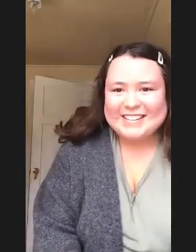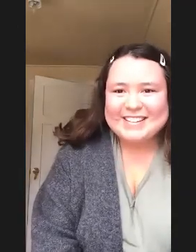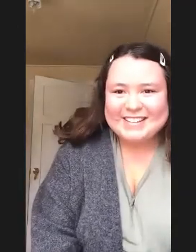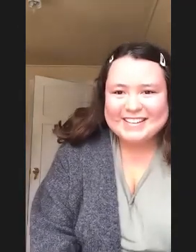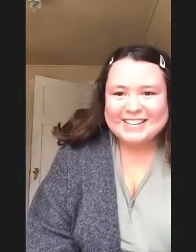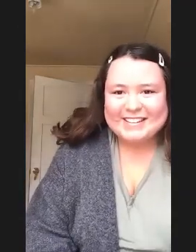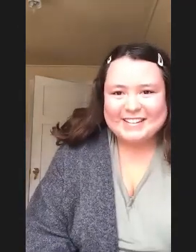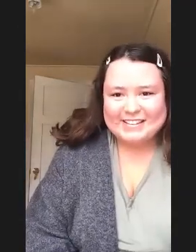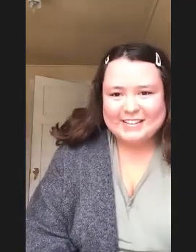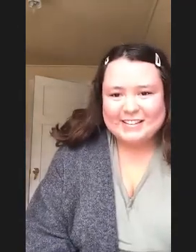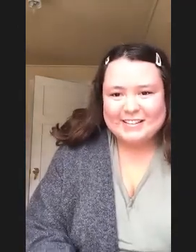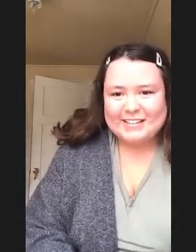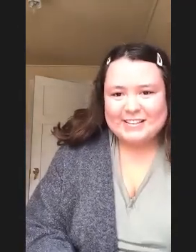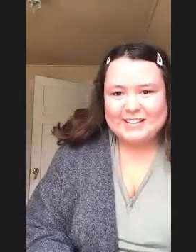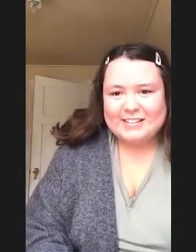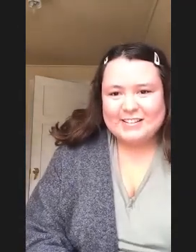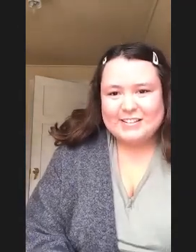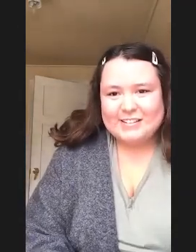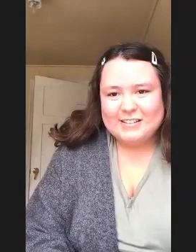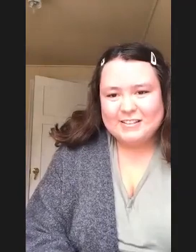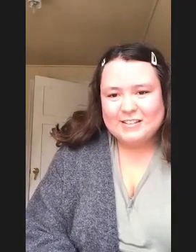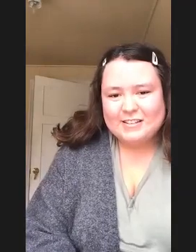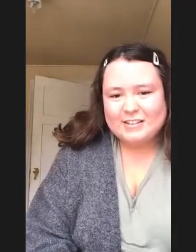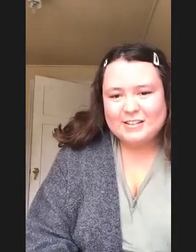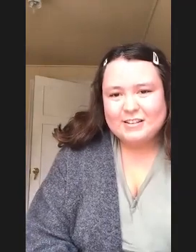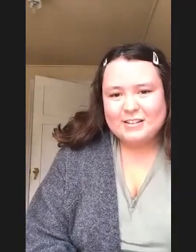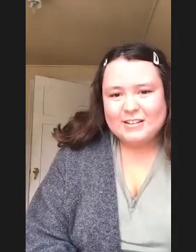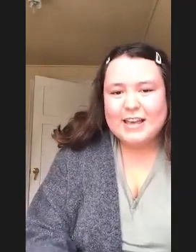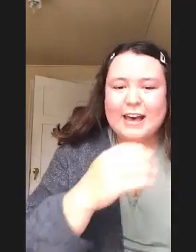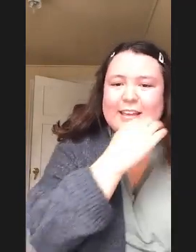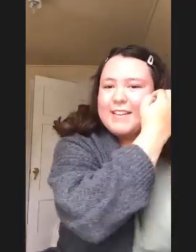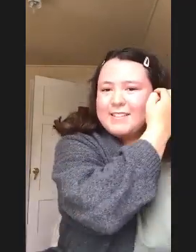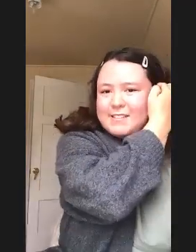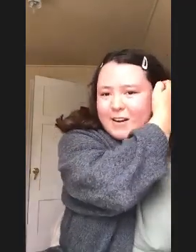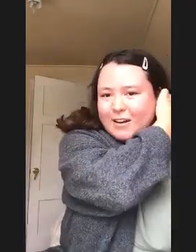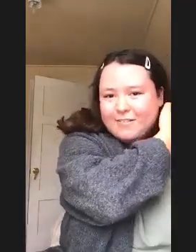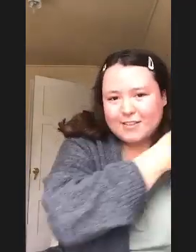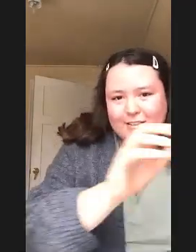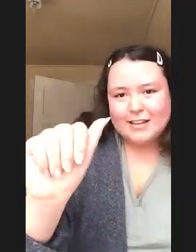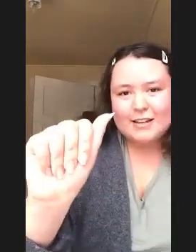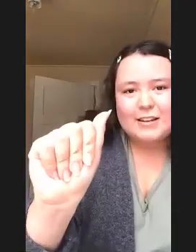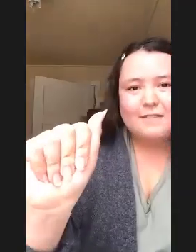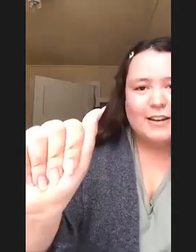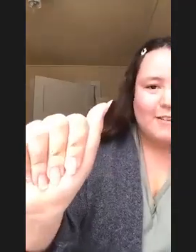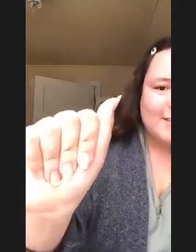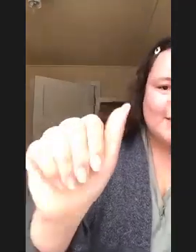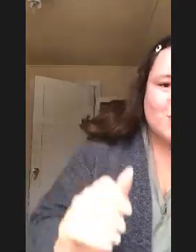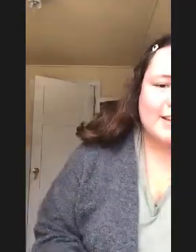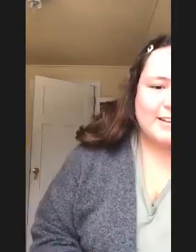we can all practice and then see if anybody wants to show off. Yeah, the lead if anyone wants to join in